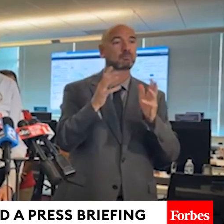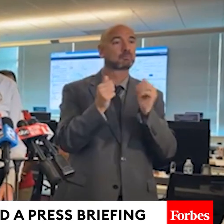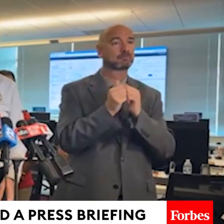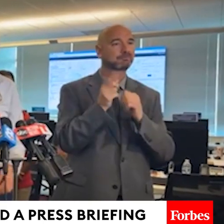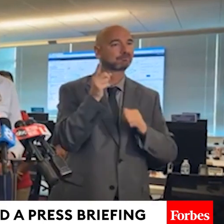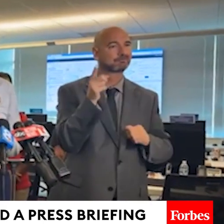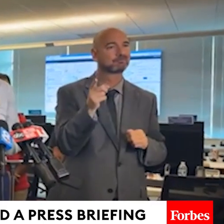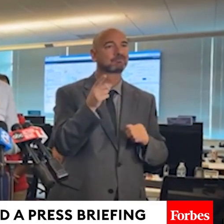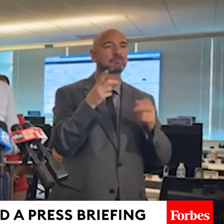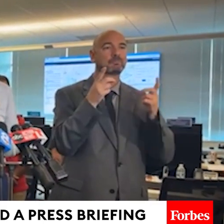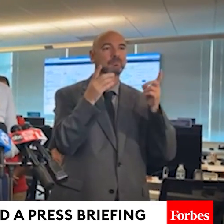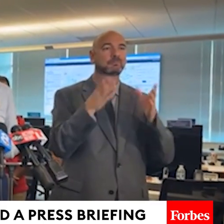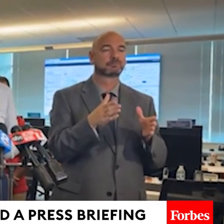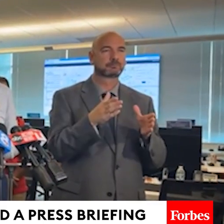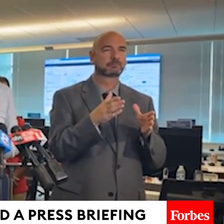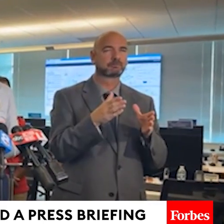are